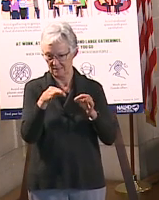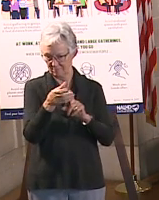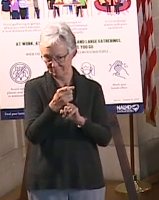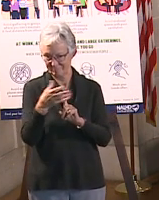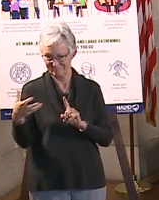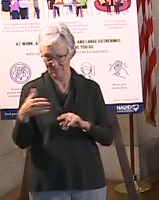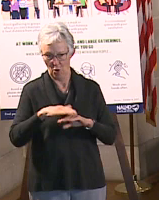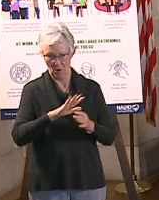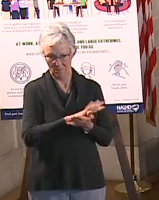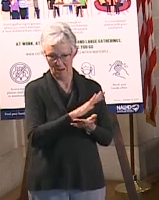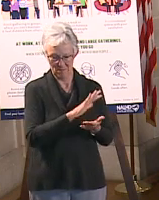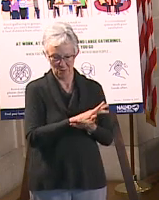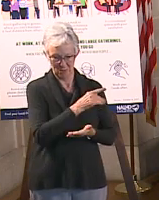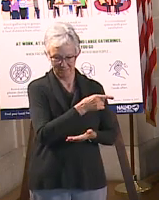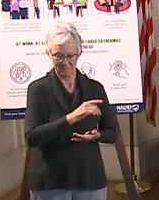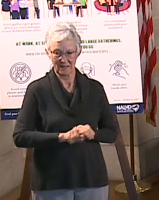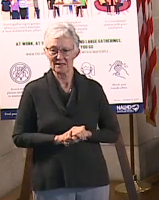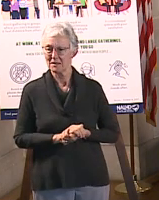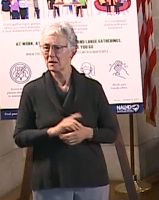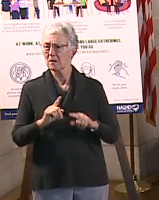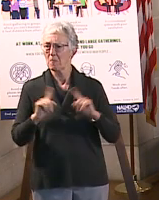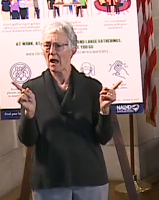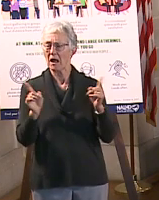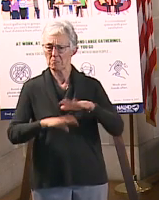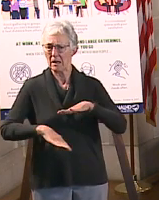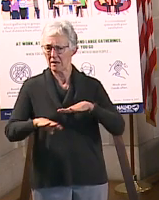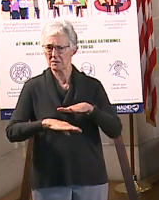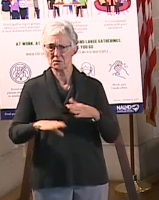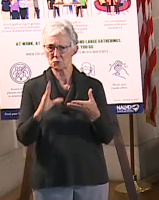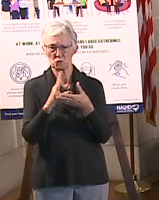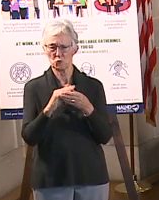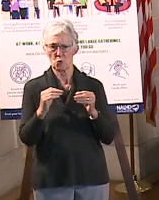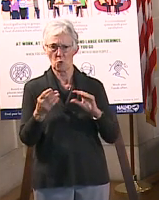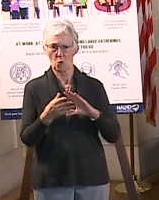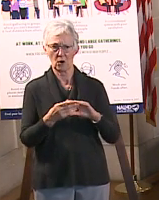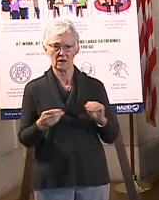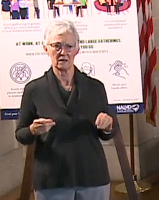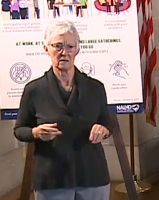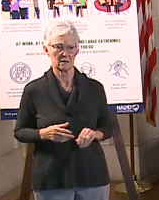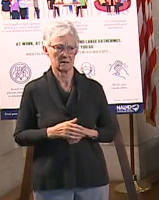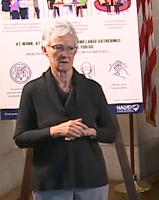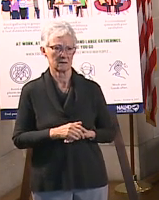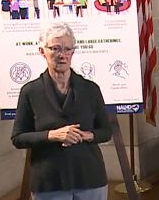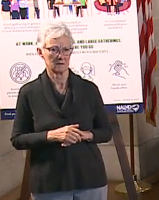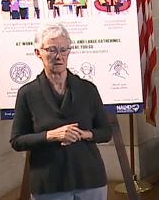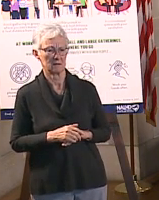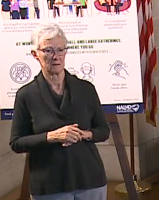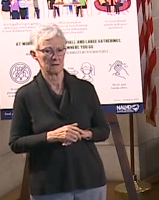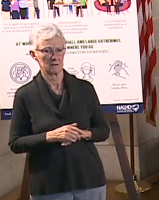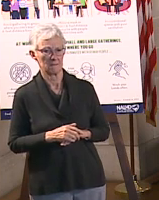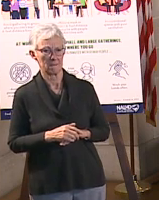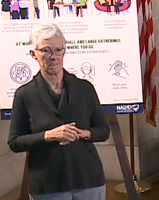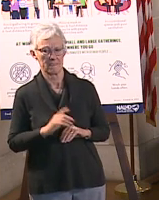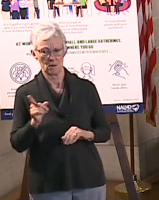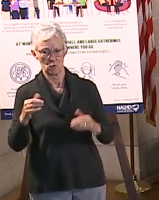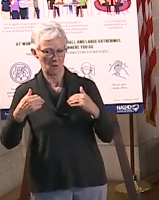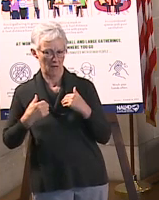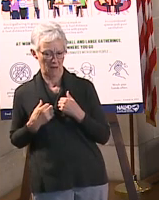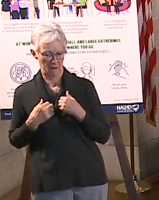out. But the basic story is that there is, again, a tyrant who tries